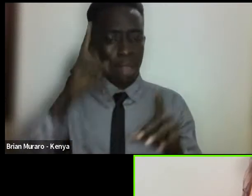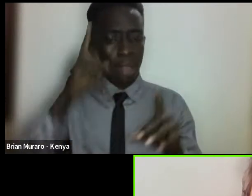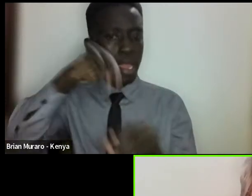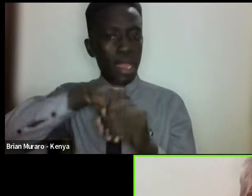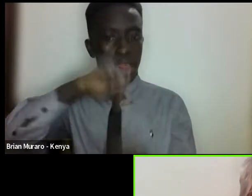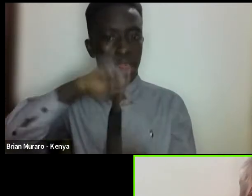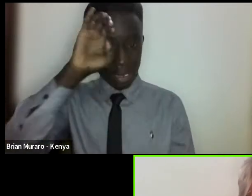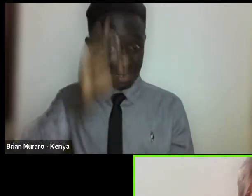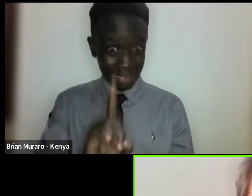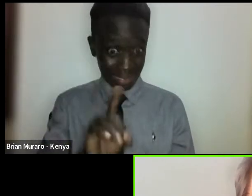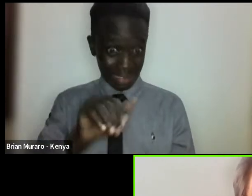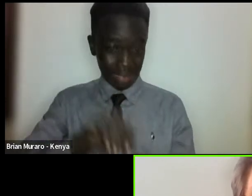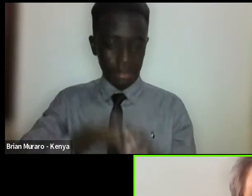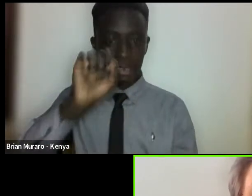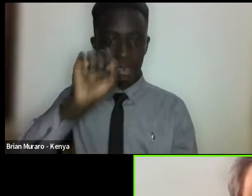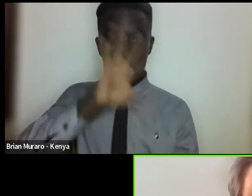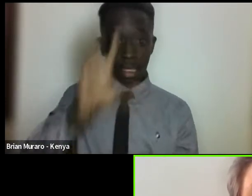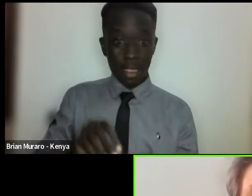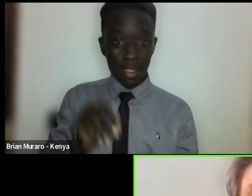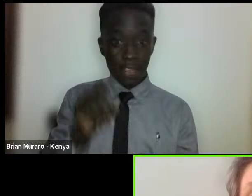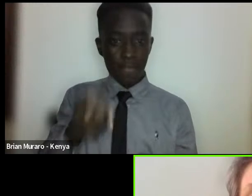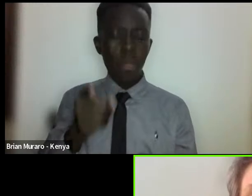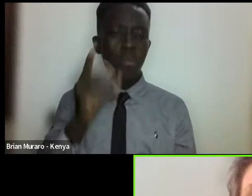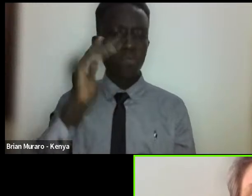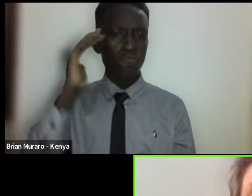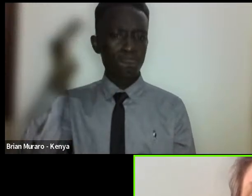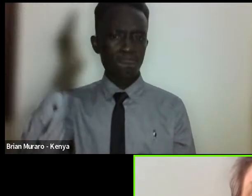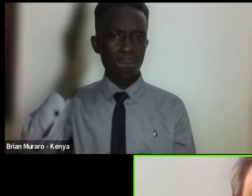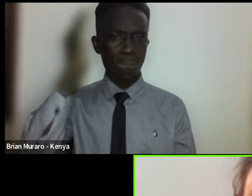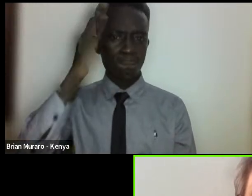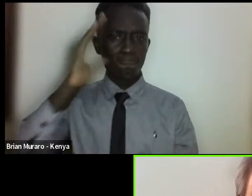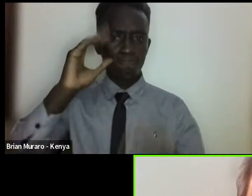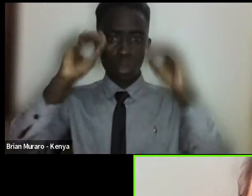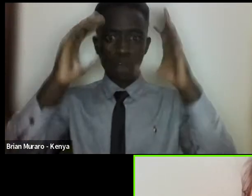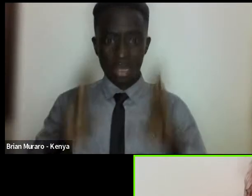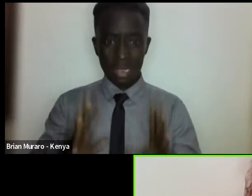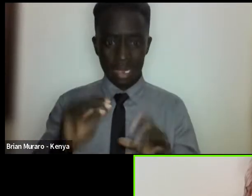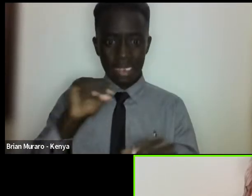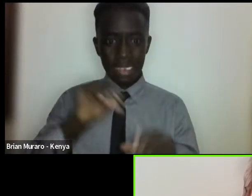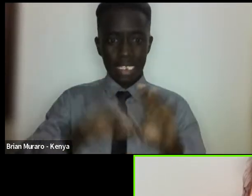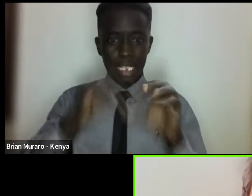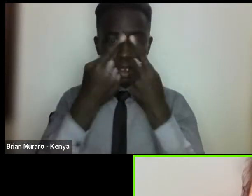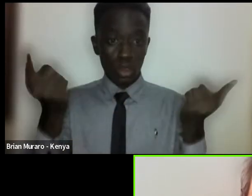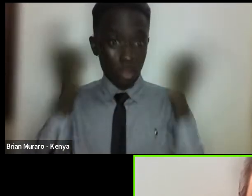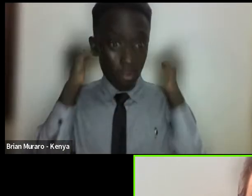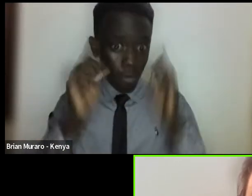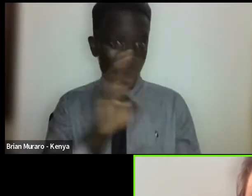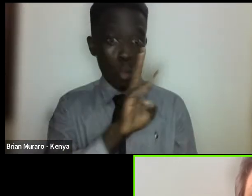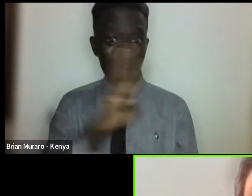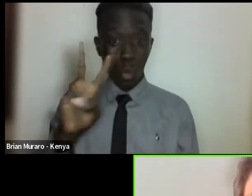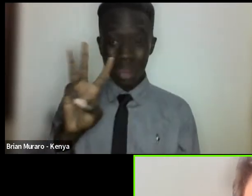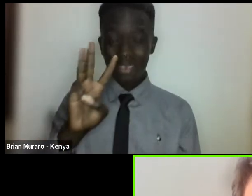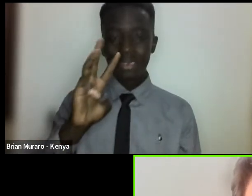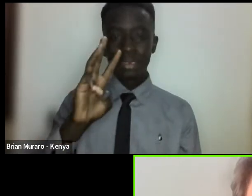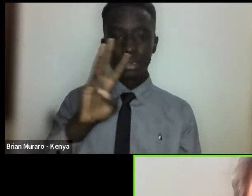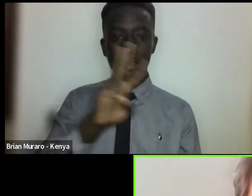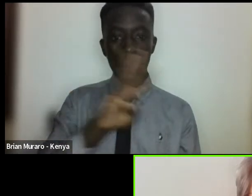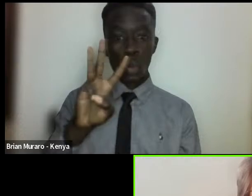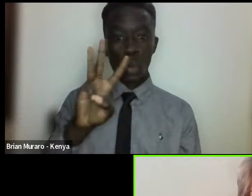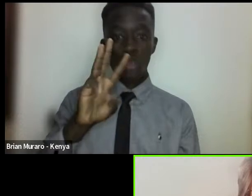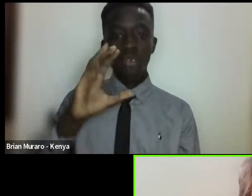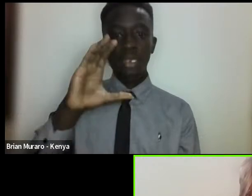extraordinary professor at the University of Western Cape, and visiting professor at Leeds Trinity